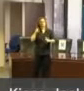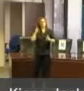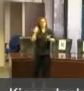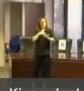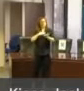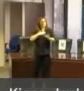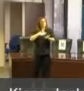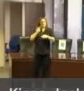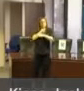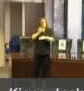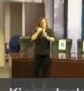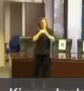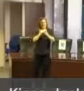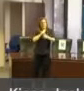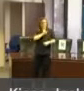email box